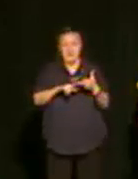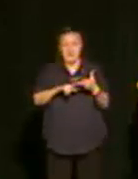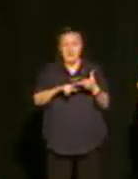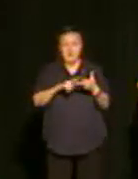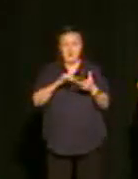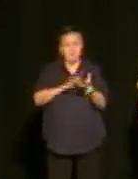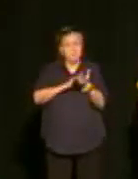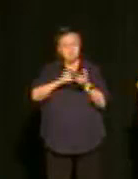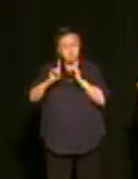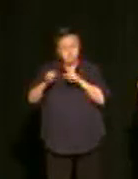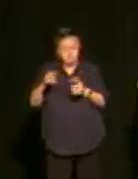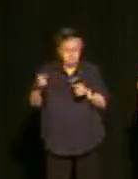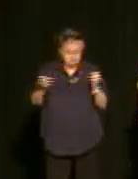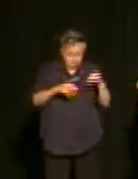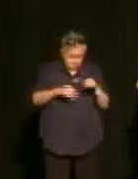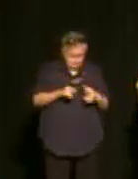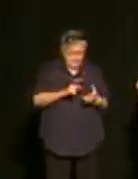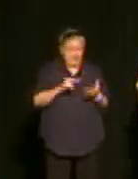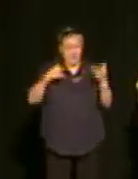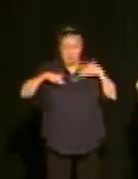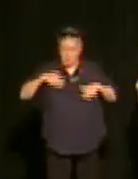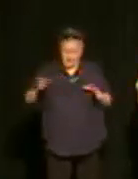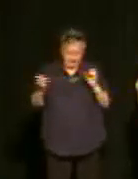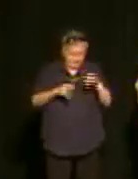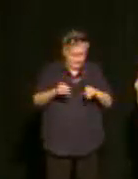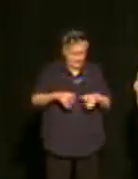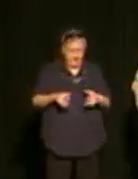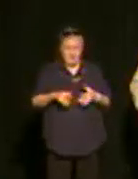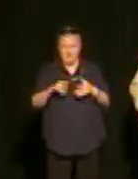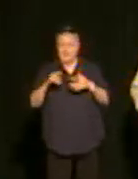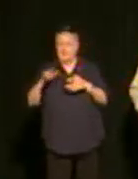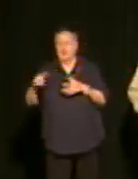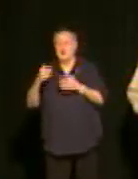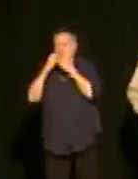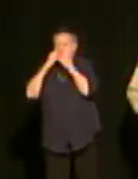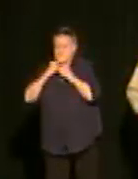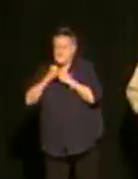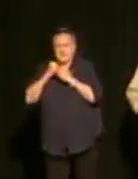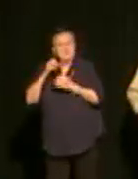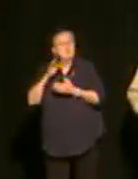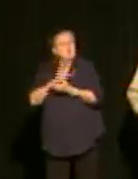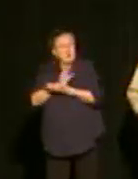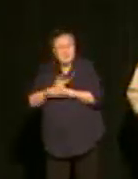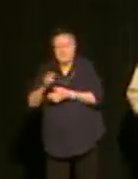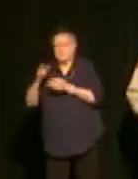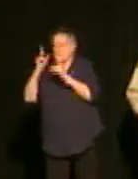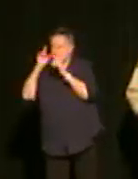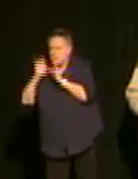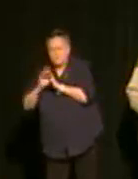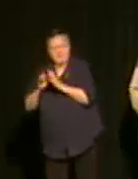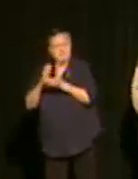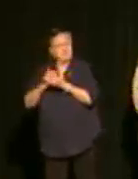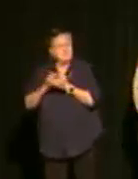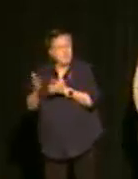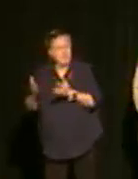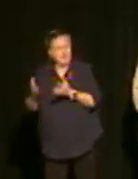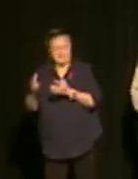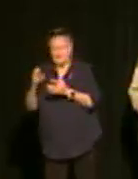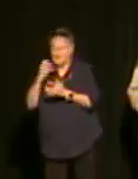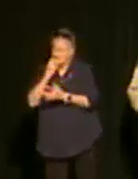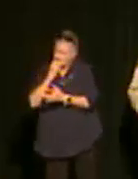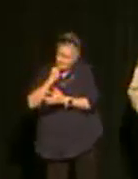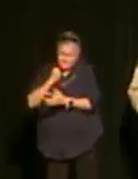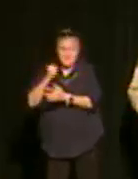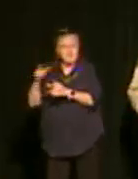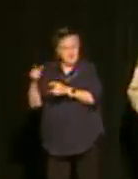prescription medications and some clothing, as well as any irreplaceable documents, photographs, or small heirloom items ready to